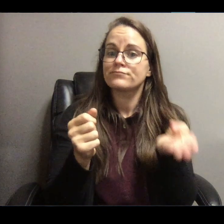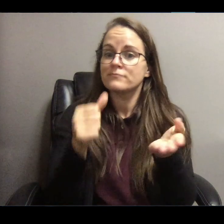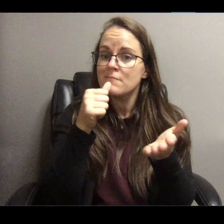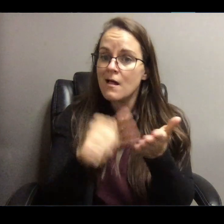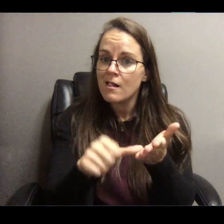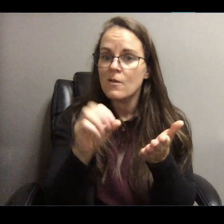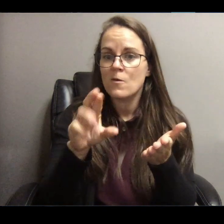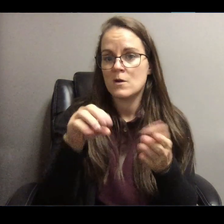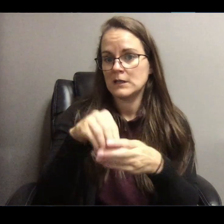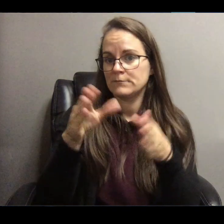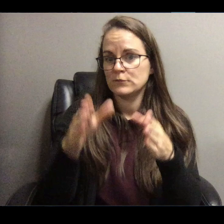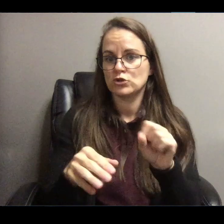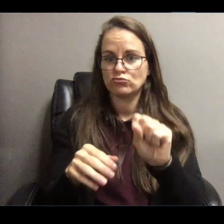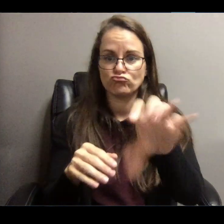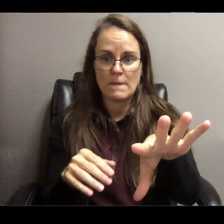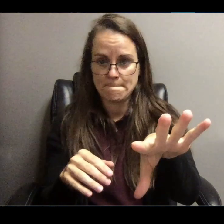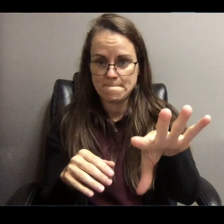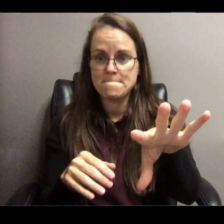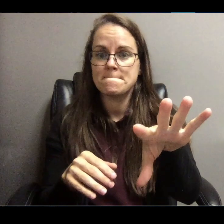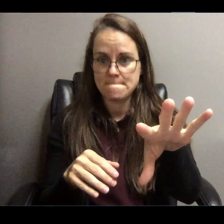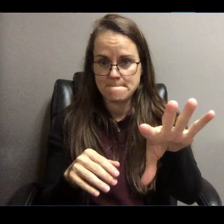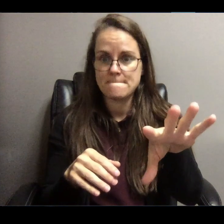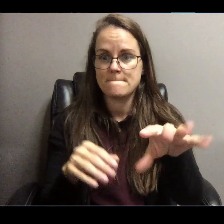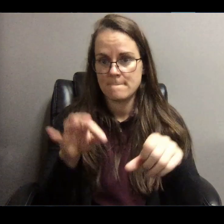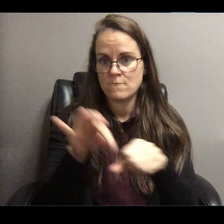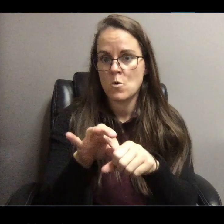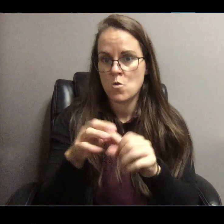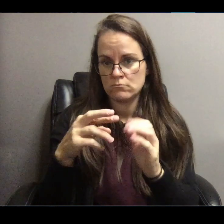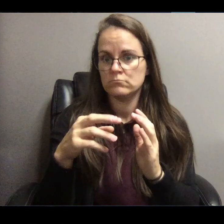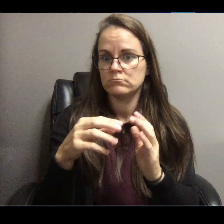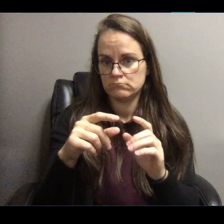Ballots may be turned in by mail or in person.